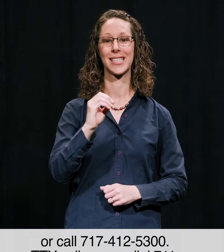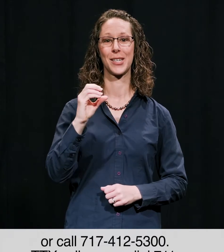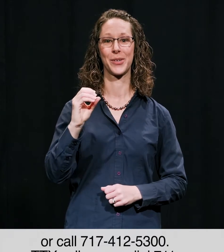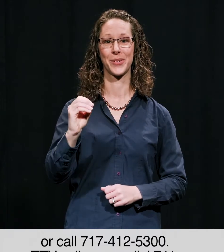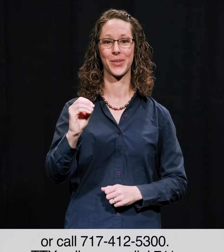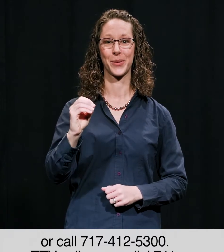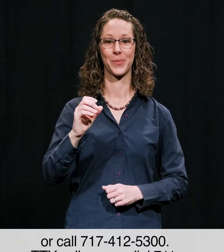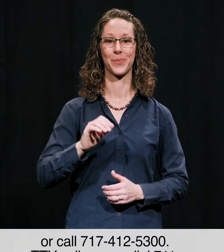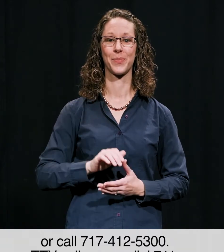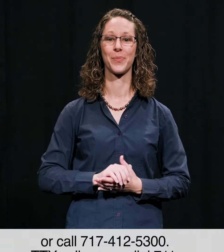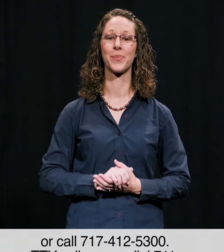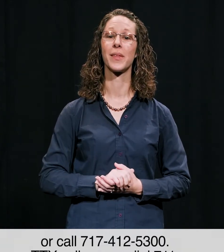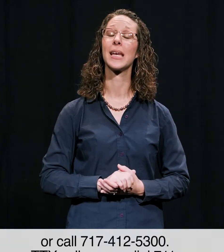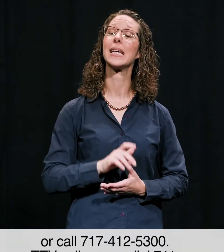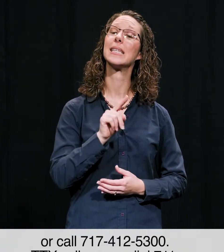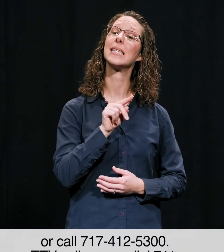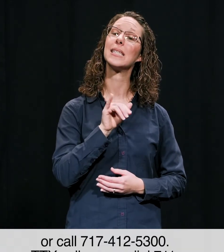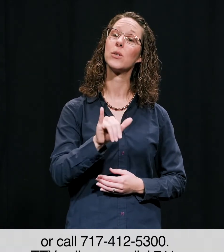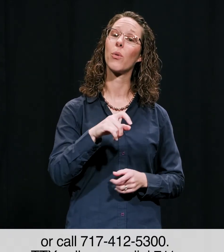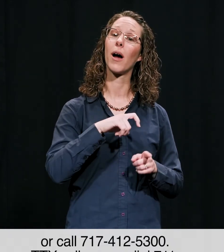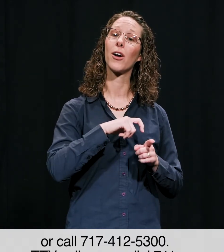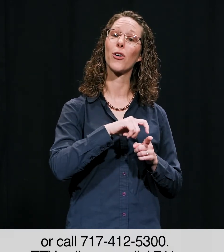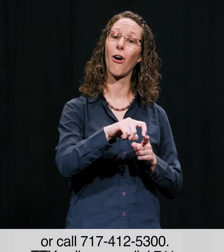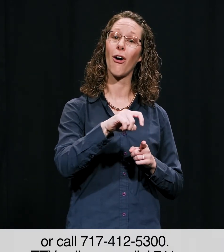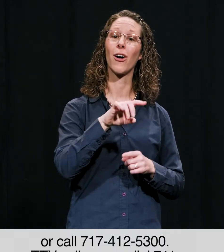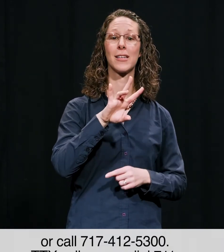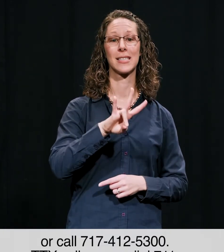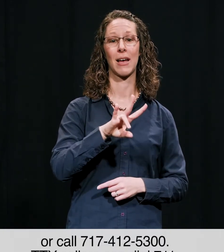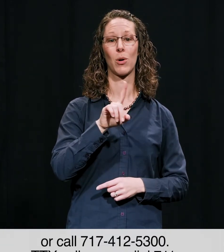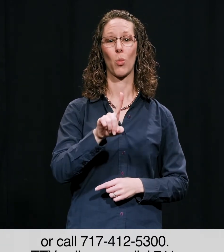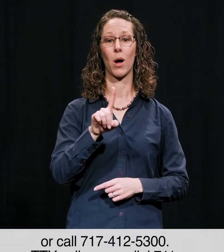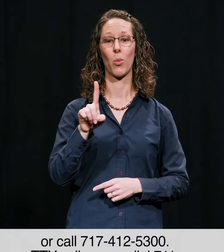717-412-5300. TTY callers can dial 711.